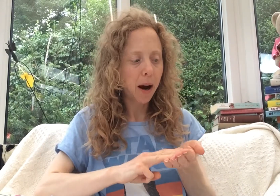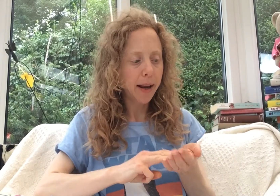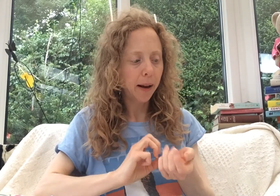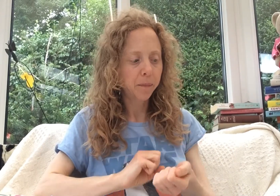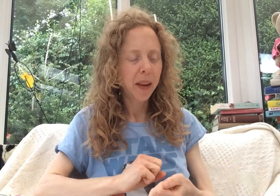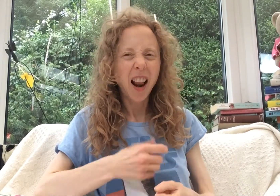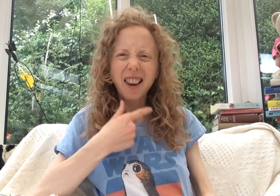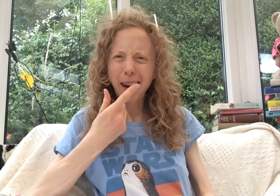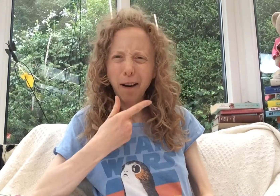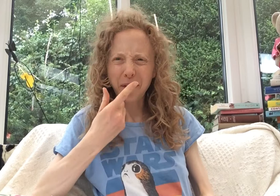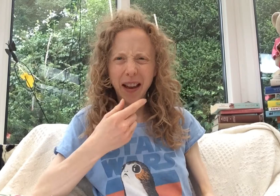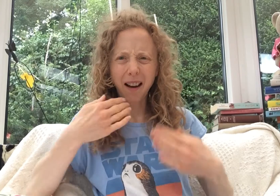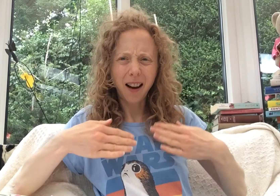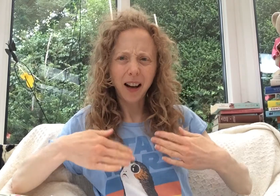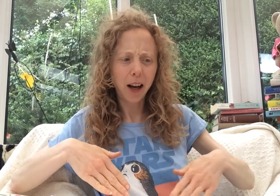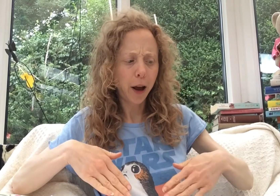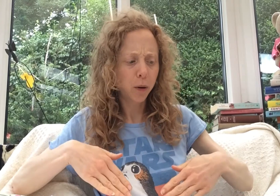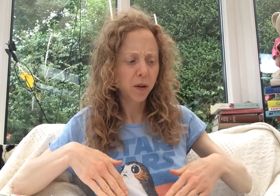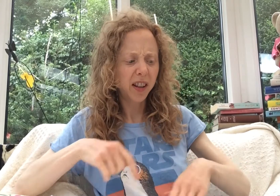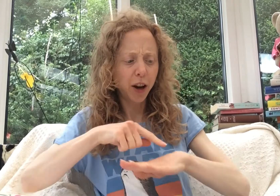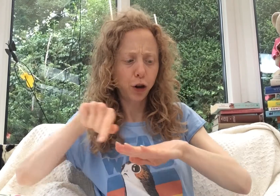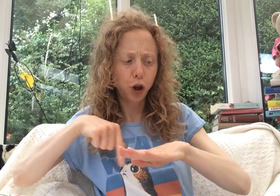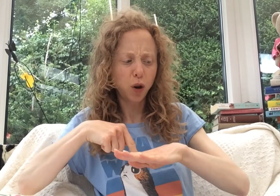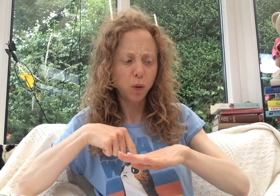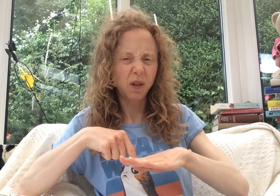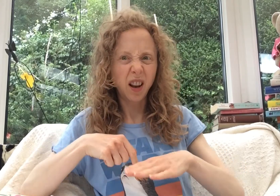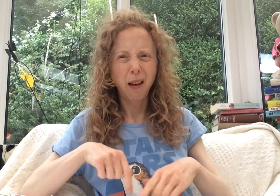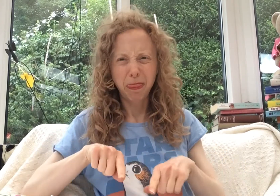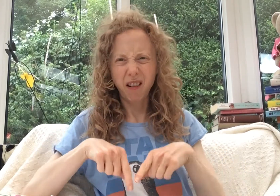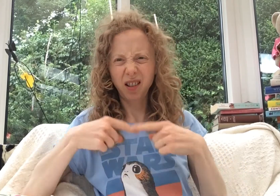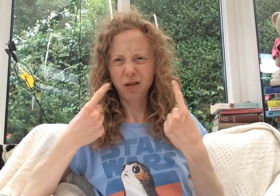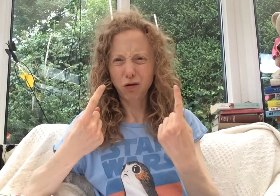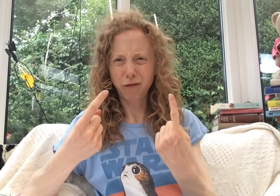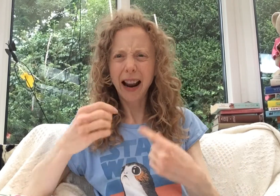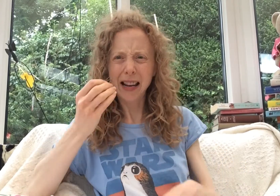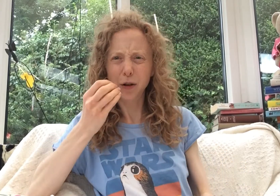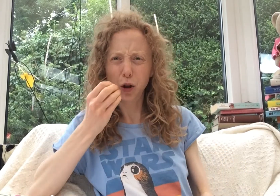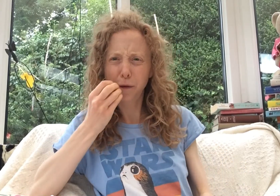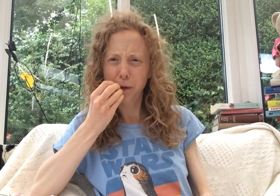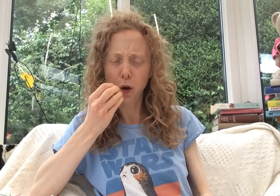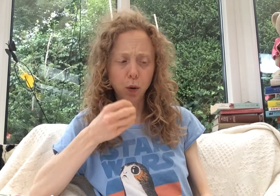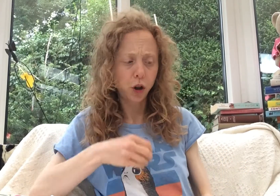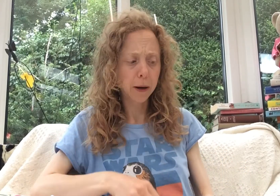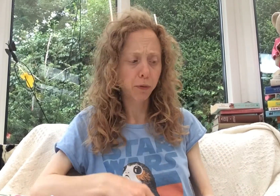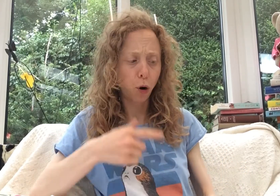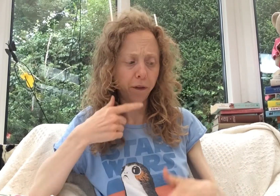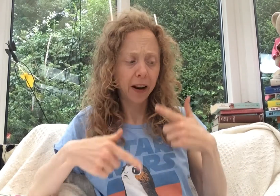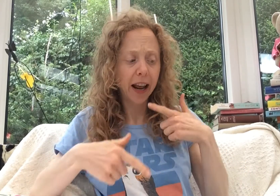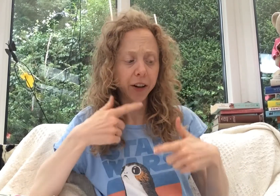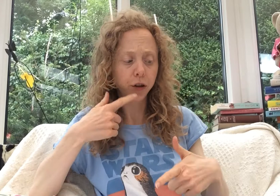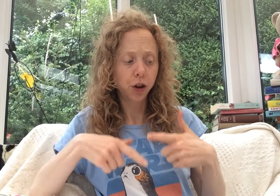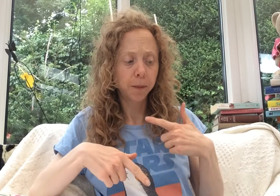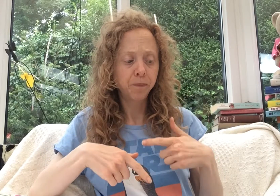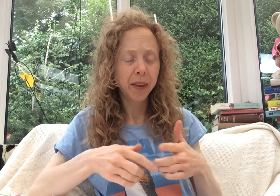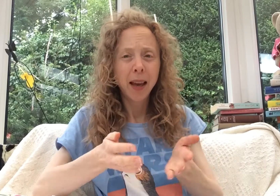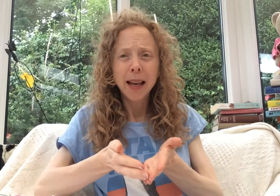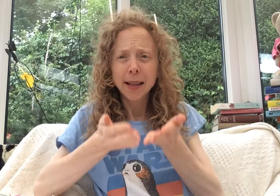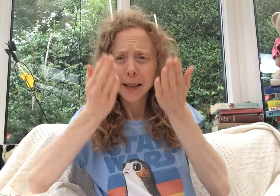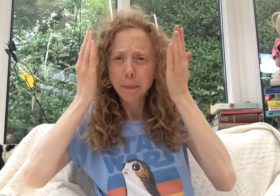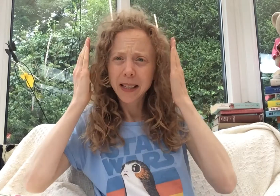Maya, laughing at her clothes, her shoes, the strange food she brought for lunch. Some